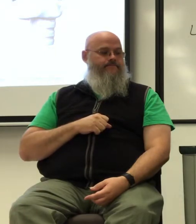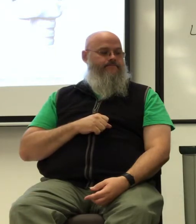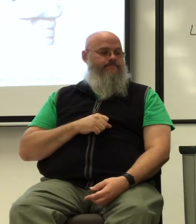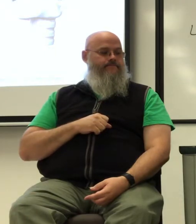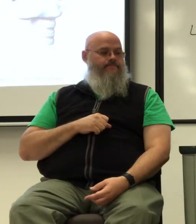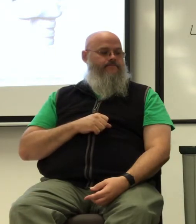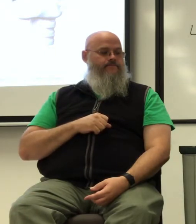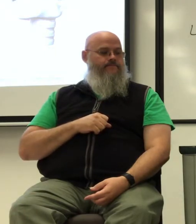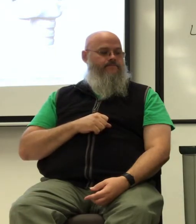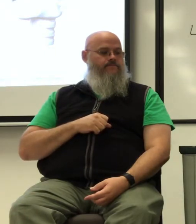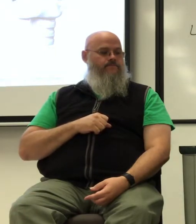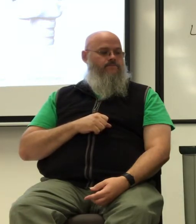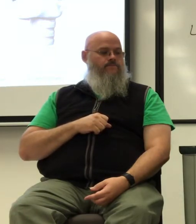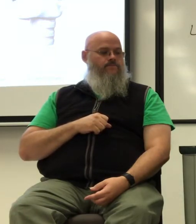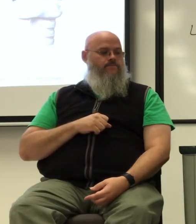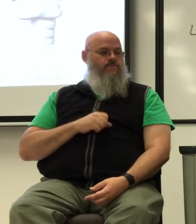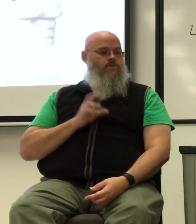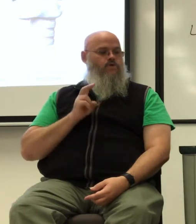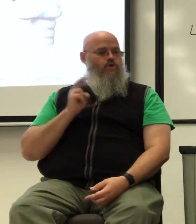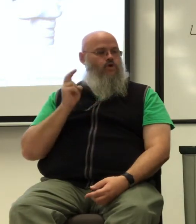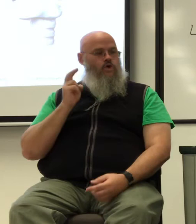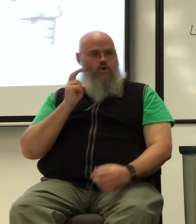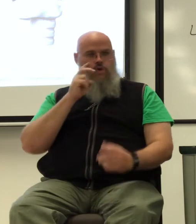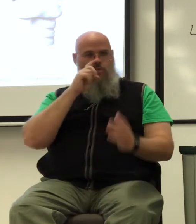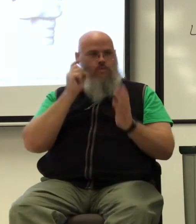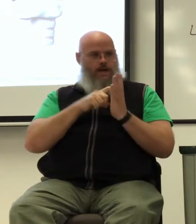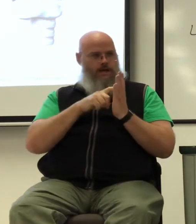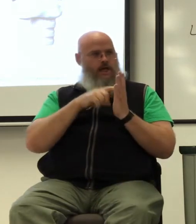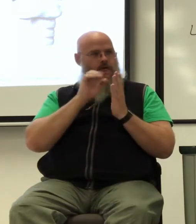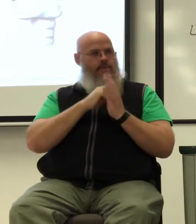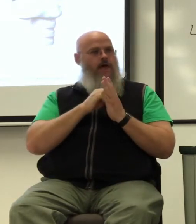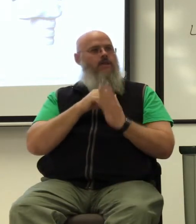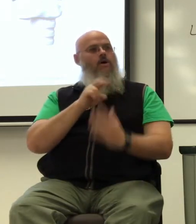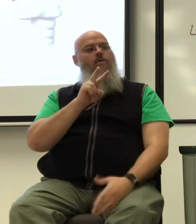Okay, but we should note those vocal ligaments.